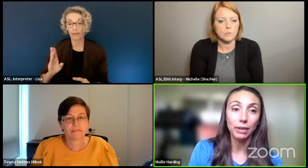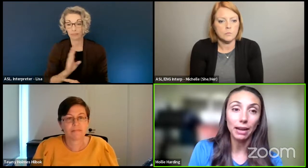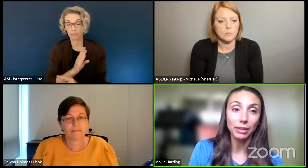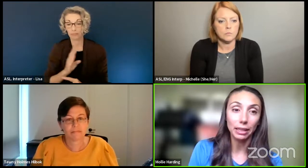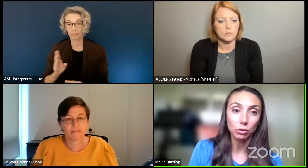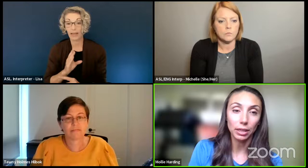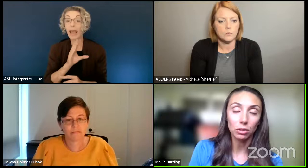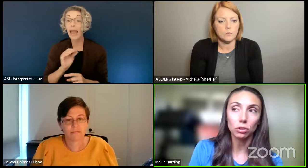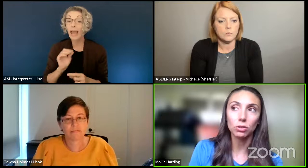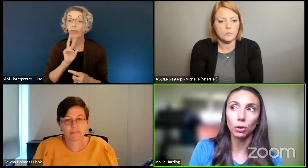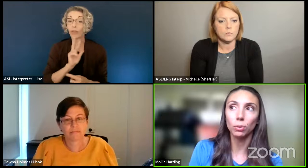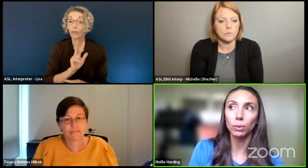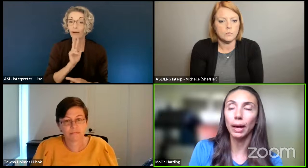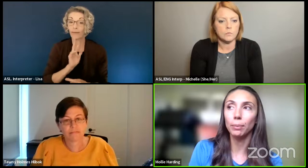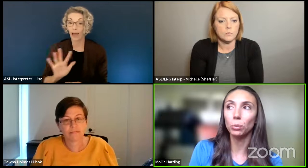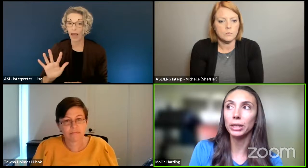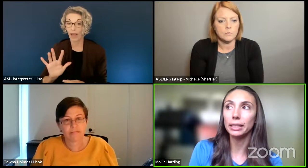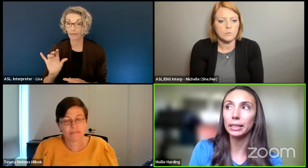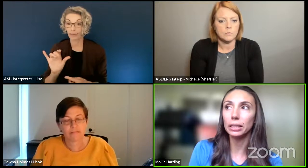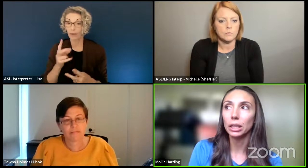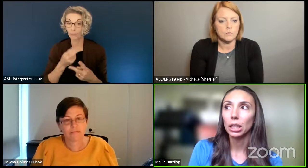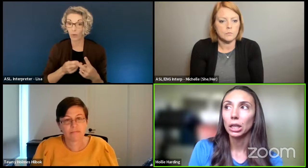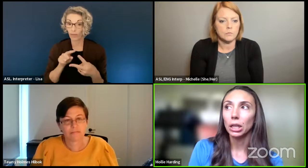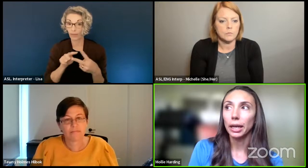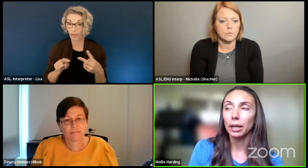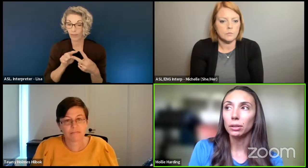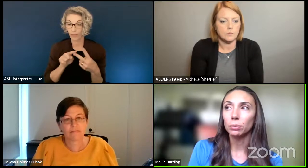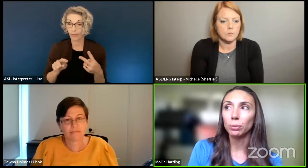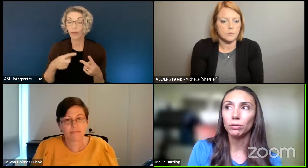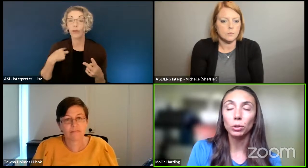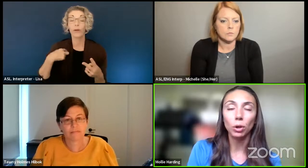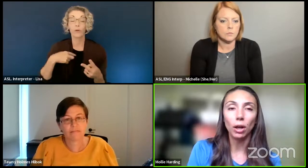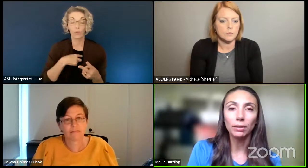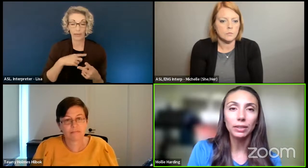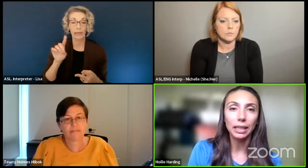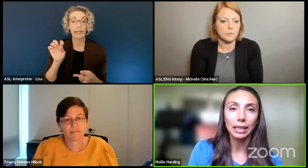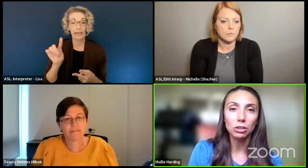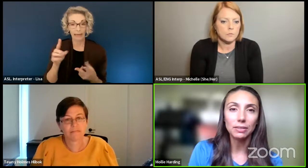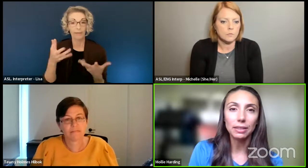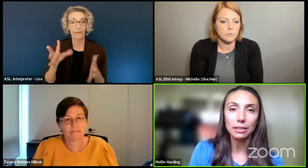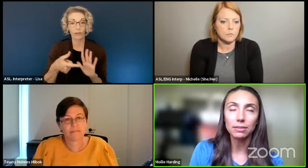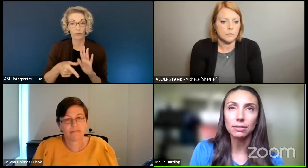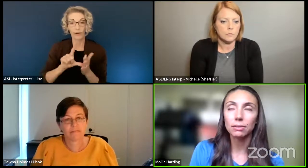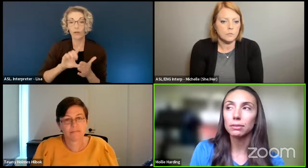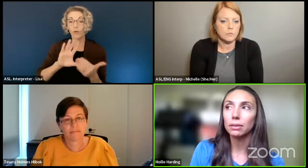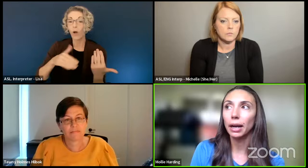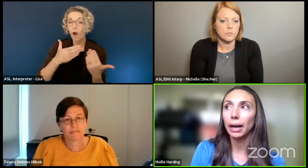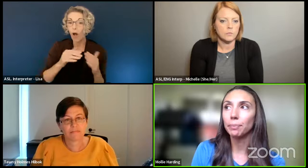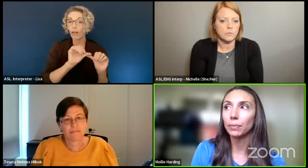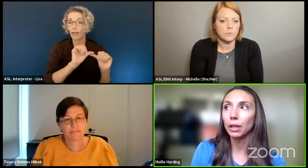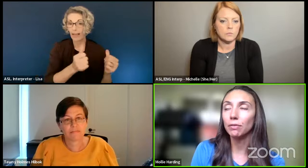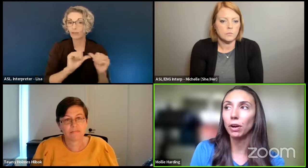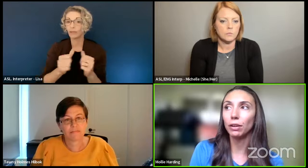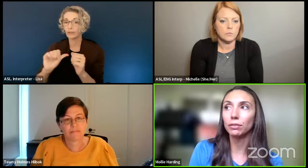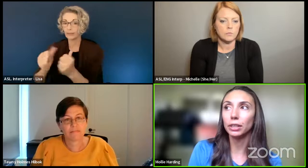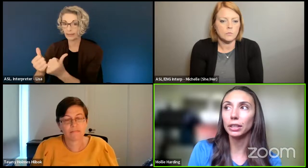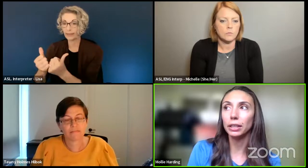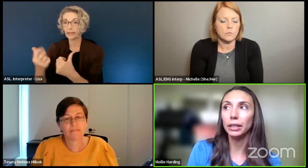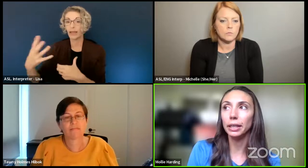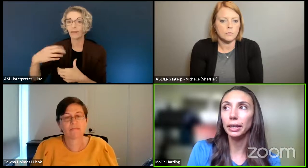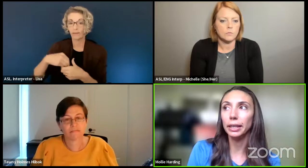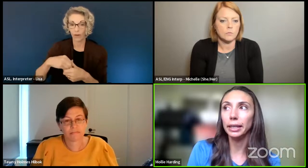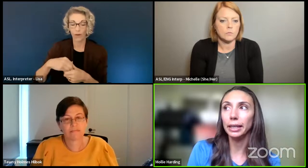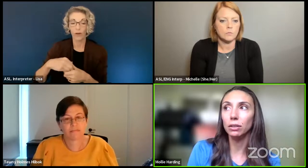the 3 to 5 age range. So we reviewed all of the agencies